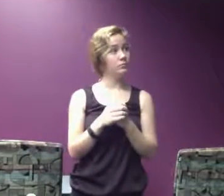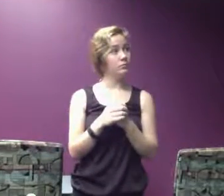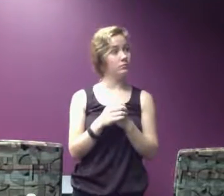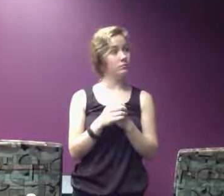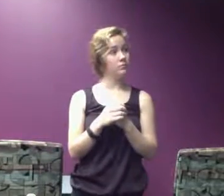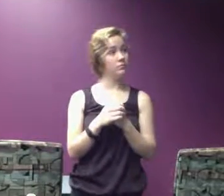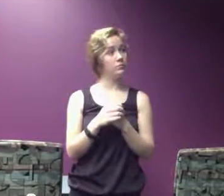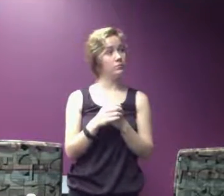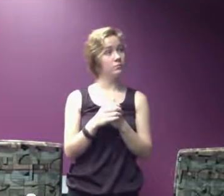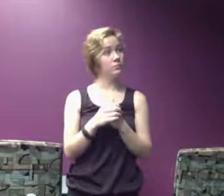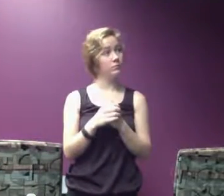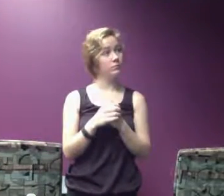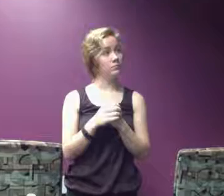x, and 6x.